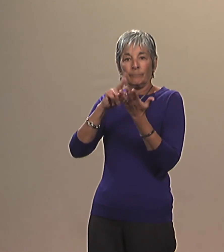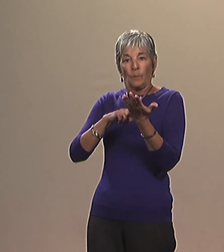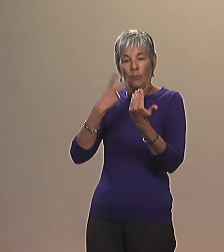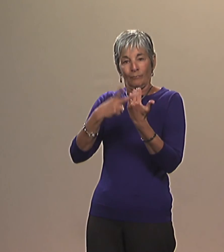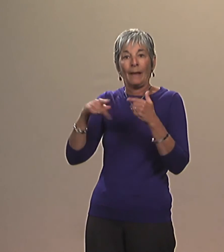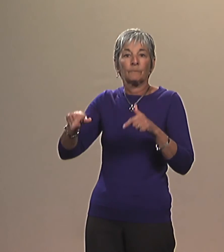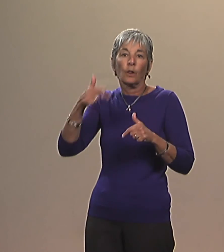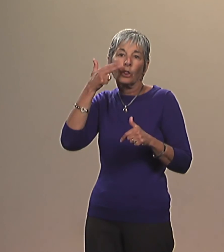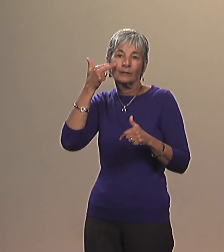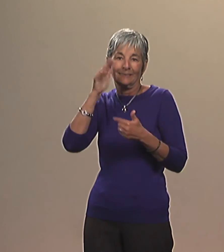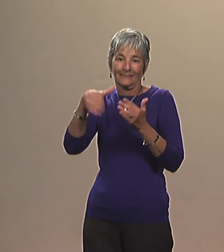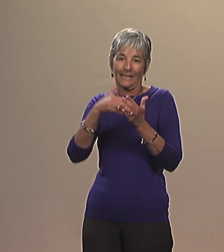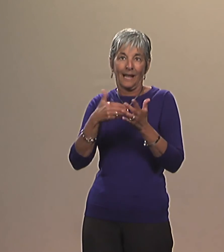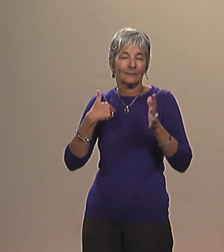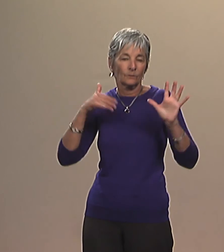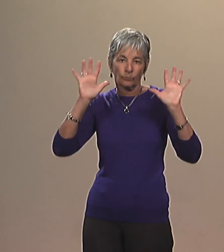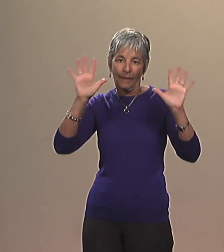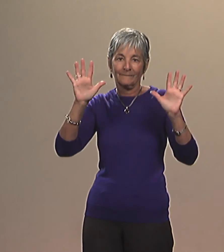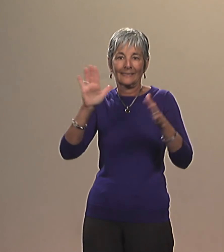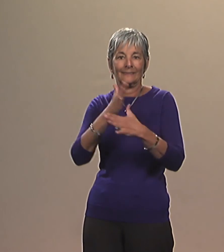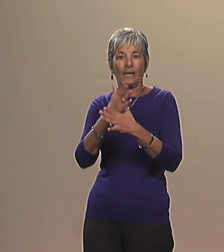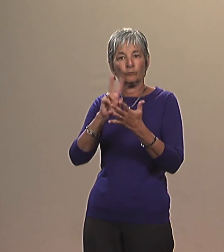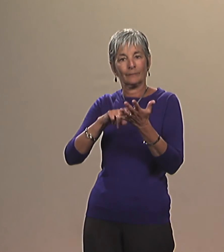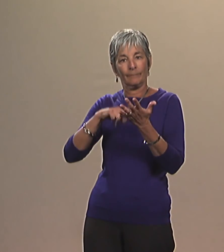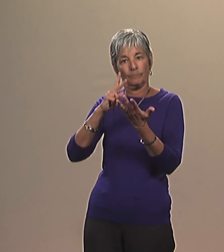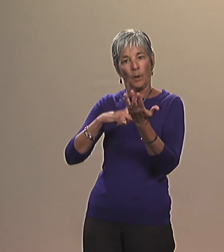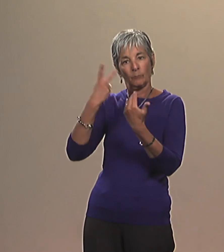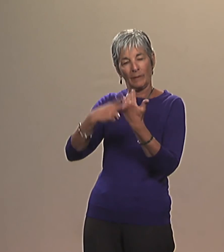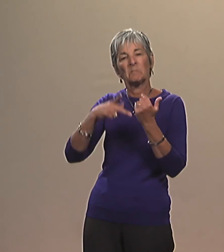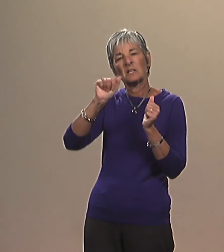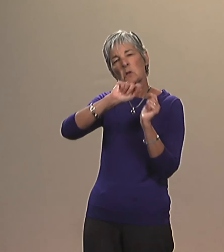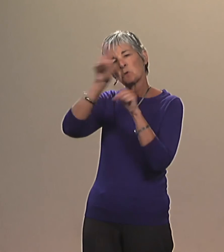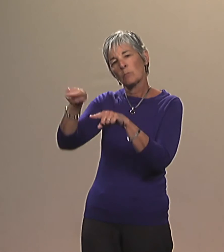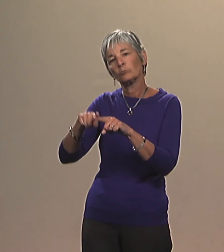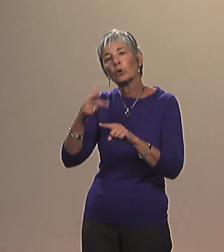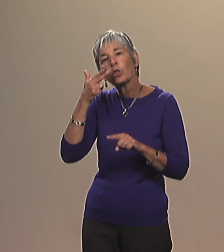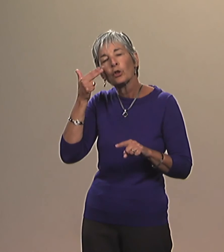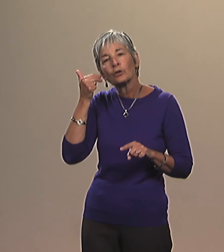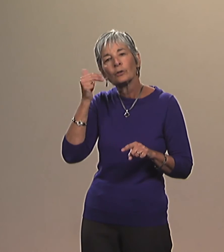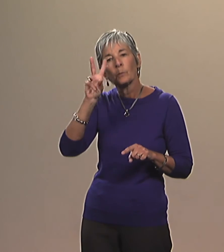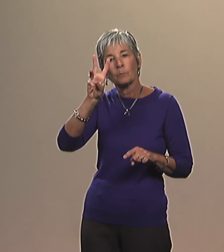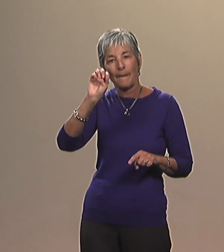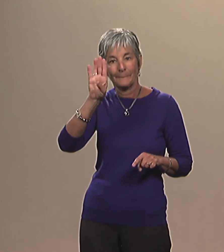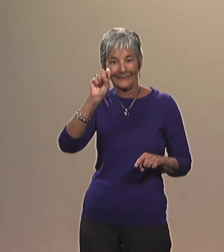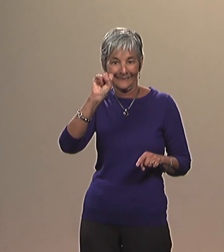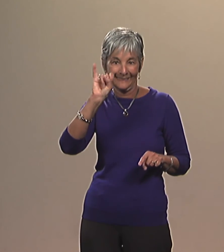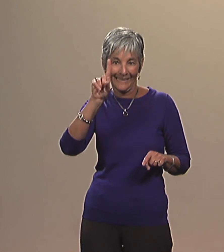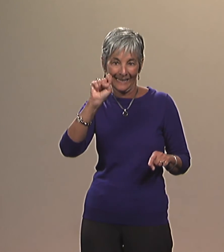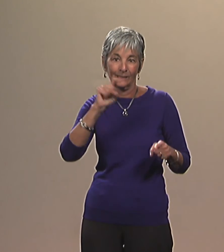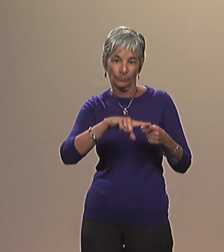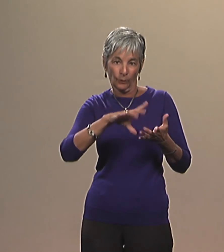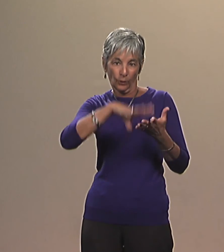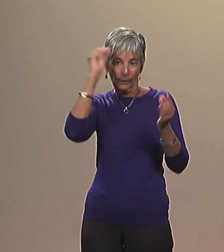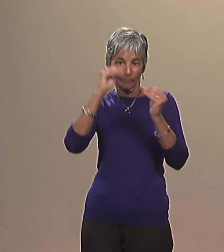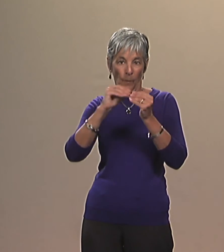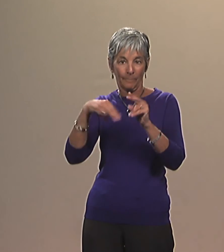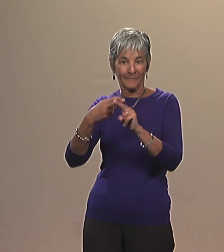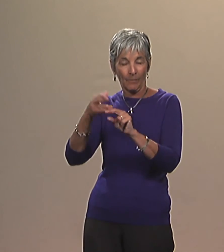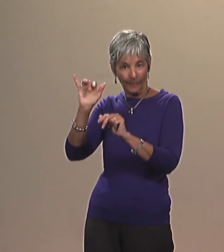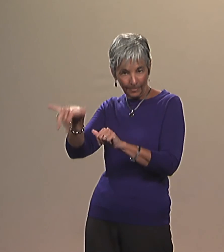The shared reading program is from the Clare Center, and it is a wonderful program. Go to the Clare website to learn more about that.